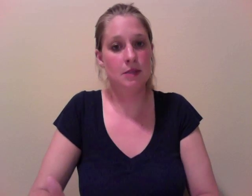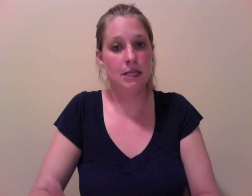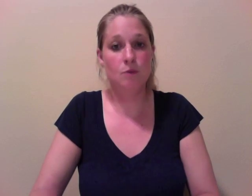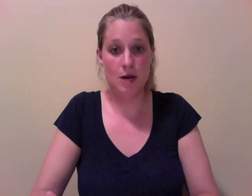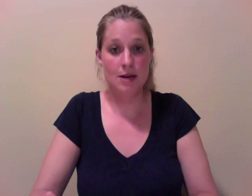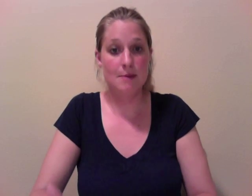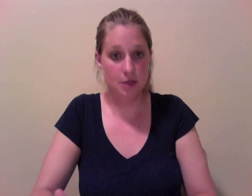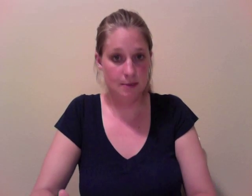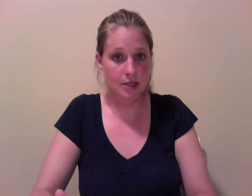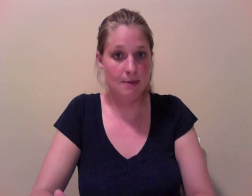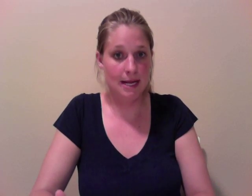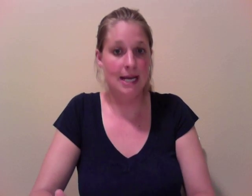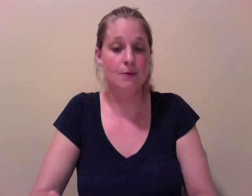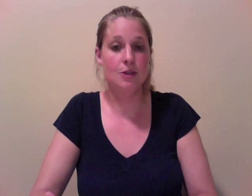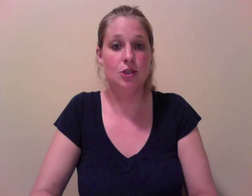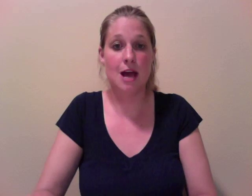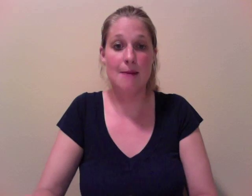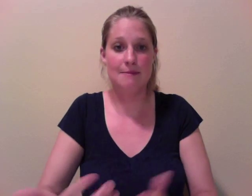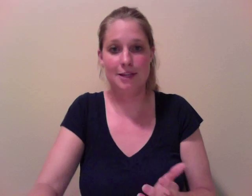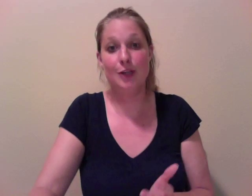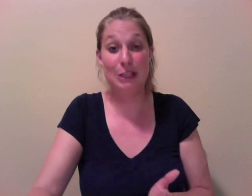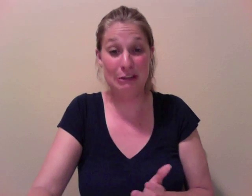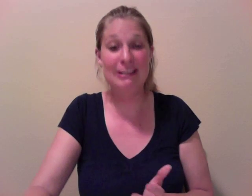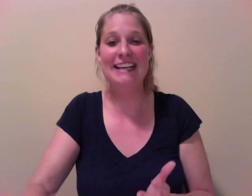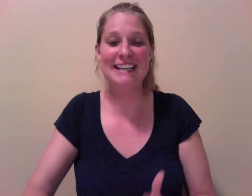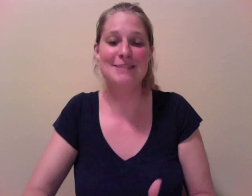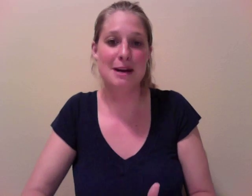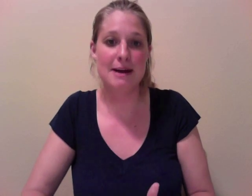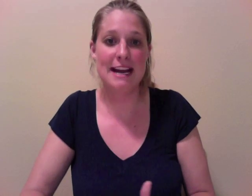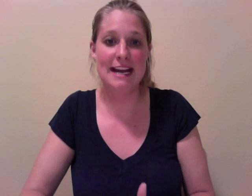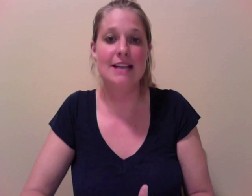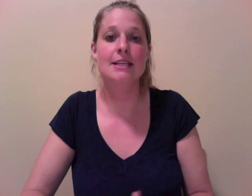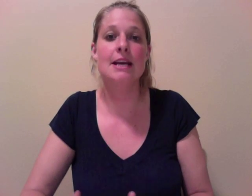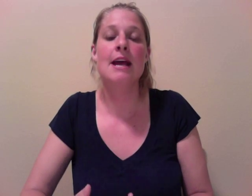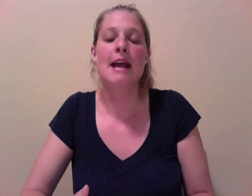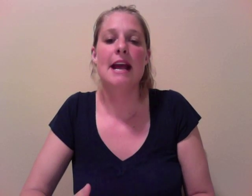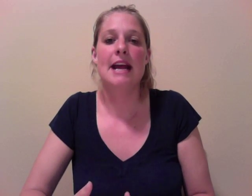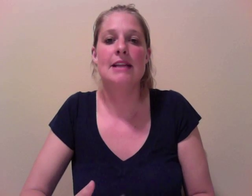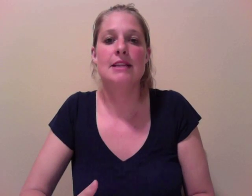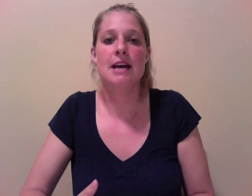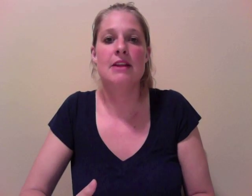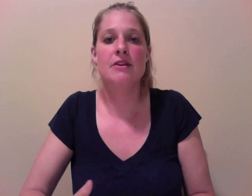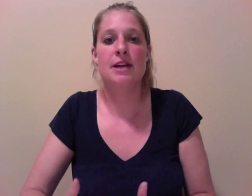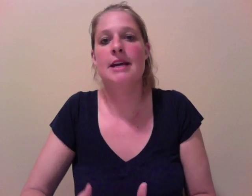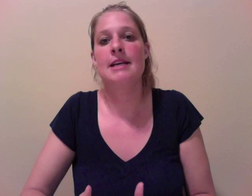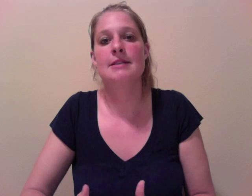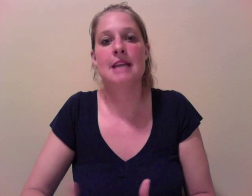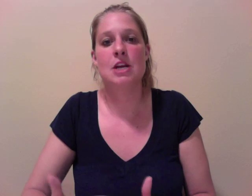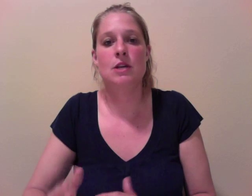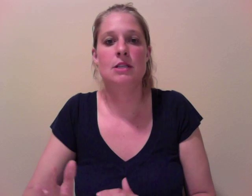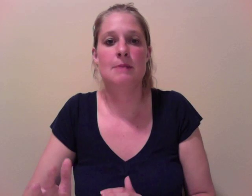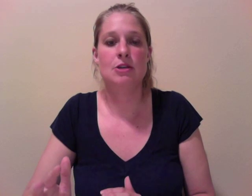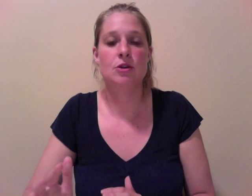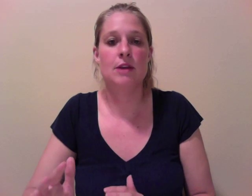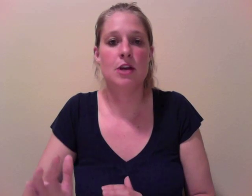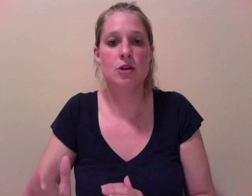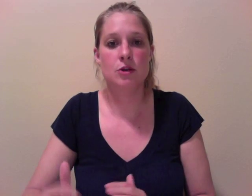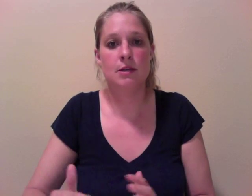using my dominant hand, which I'm cluing you in is my right hand. And the other thing is that you need to make sure that